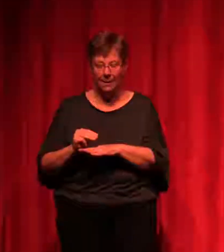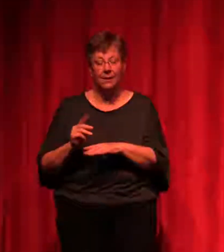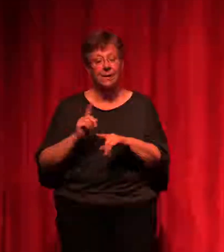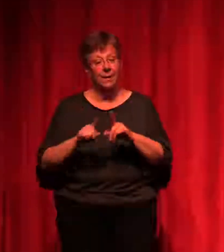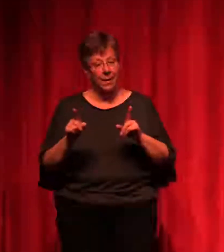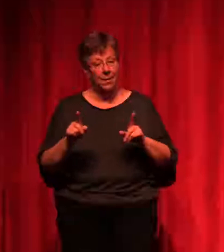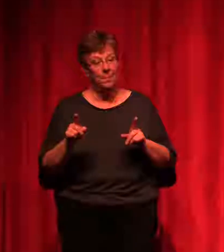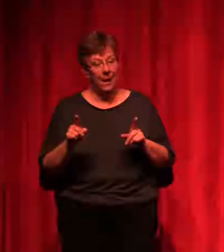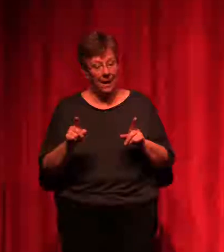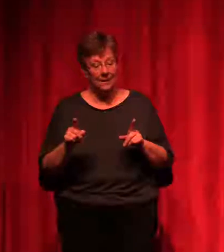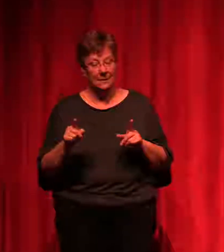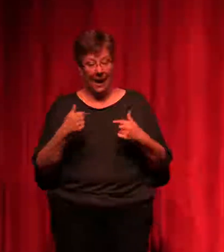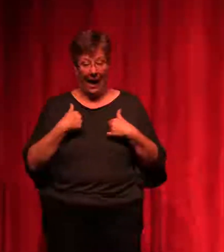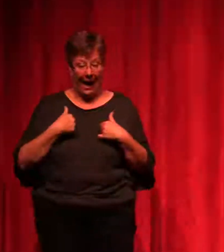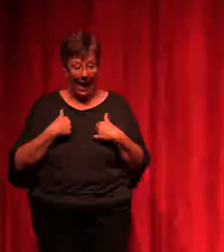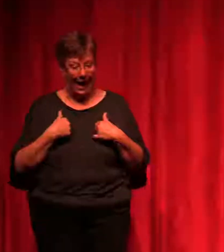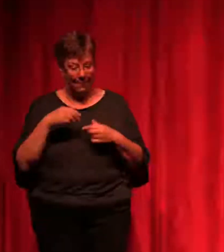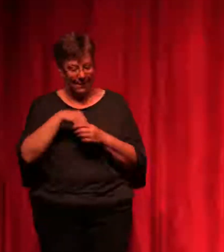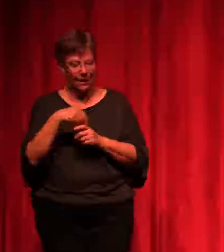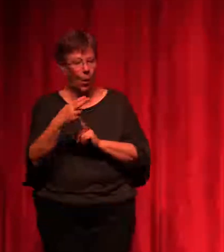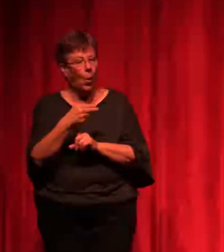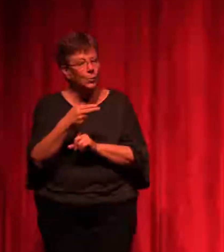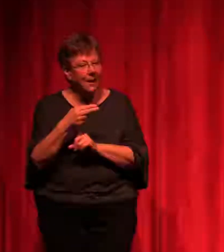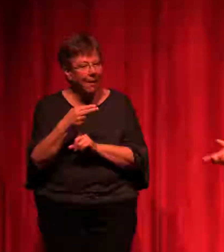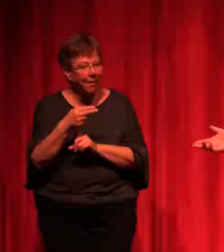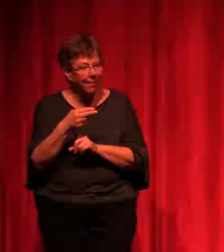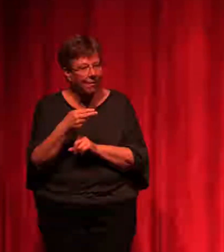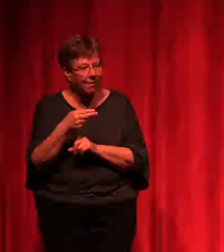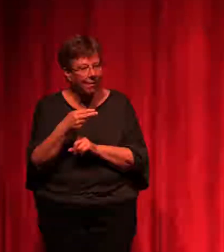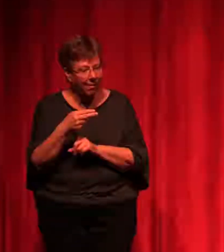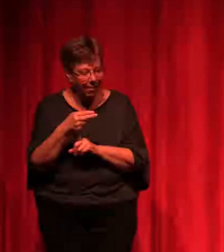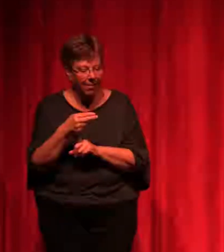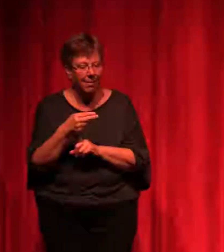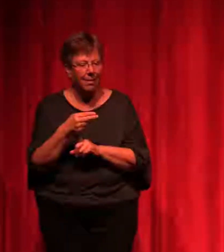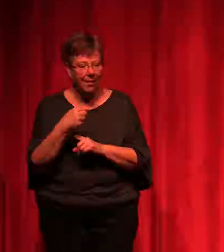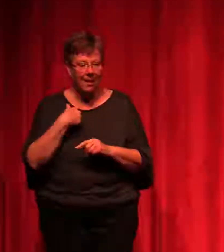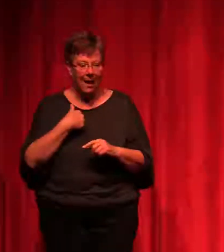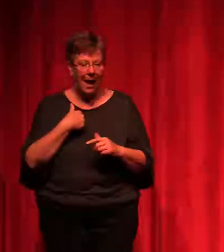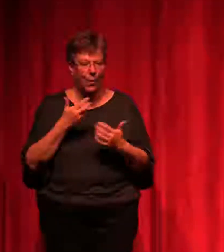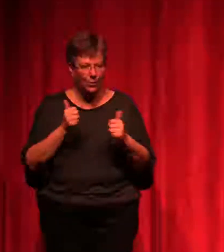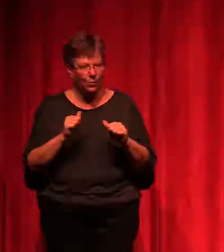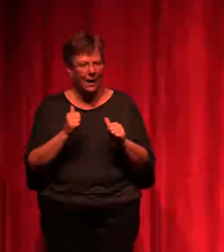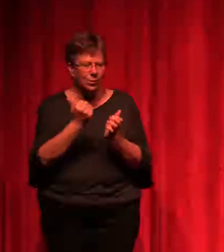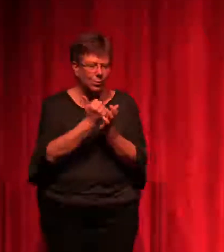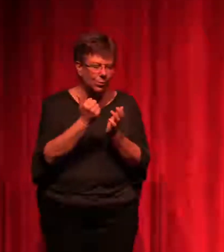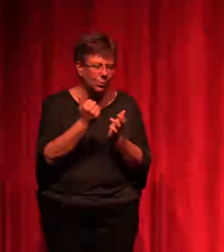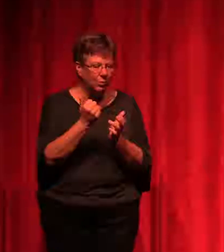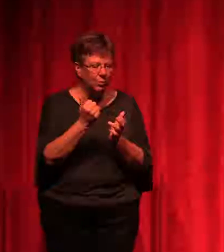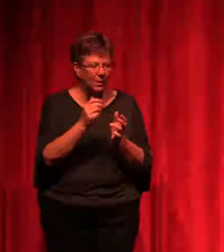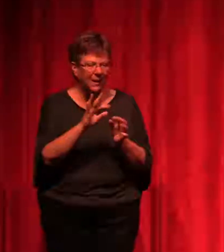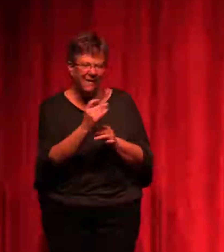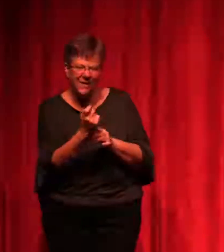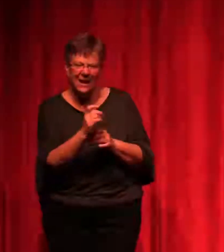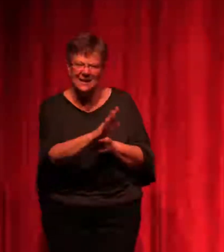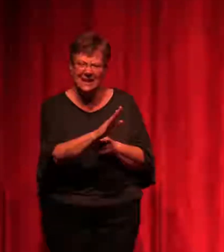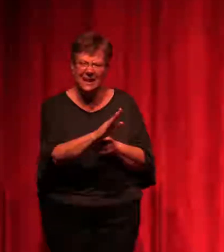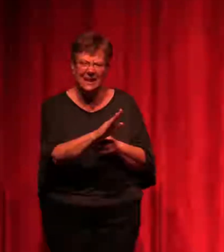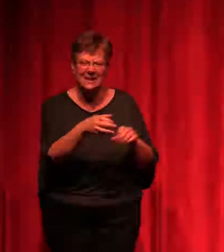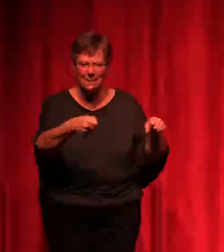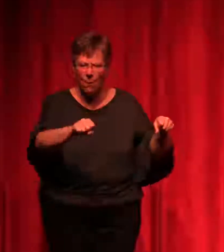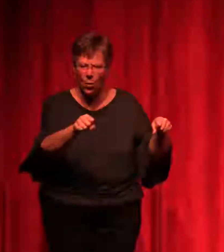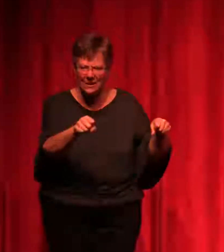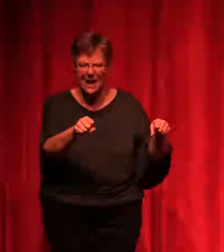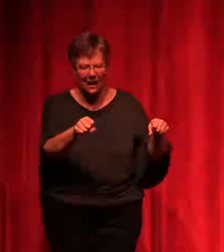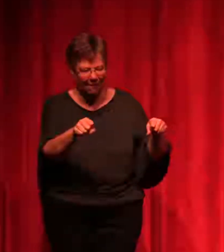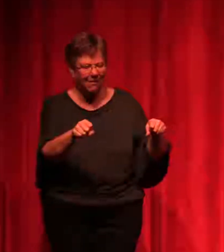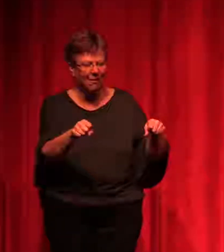But I'm at this hotel this whole time, and I was trying to take care of his bike, and they told me to put it up on the patio, so I